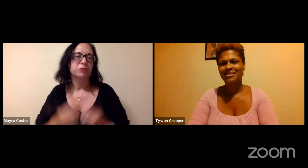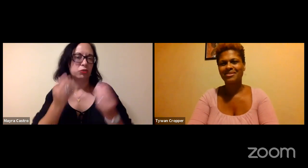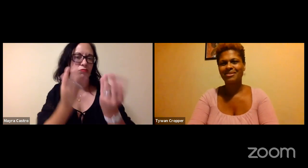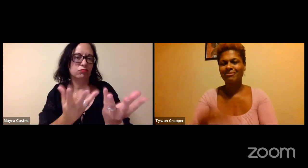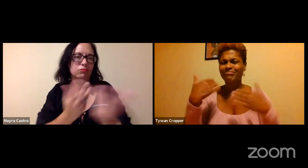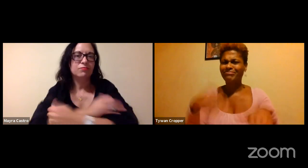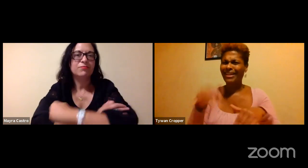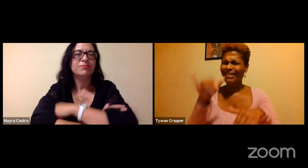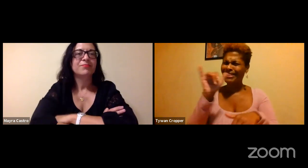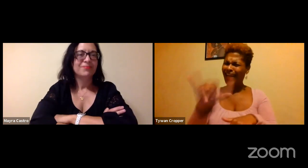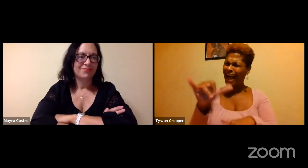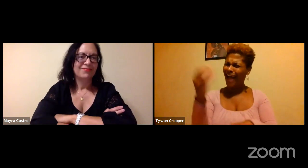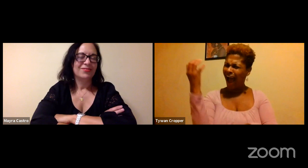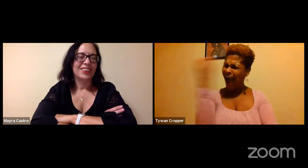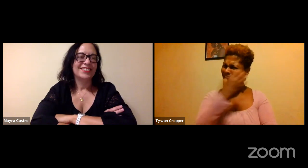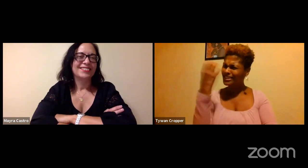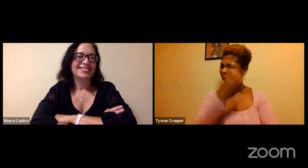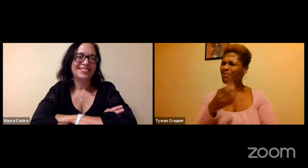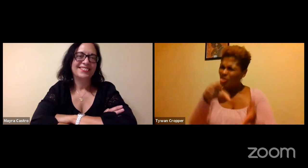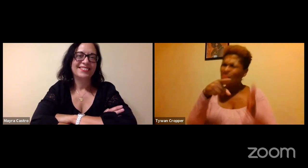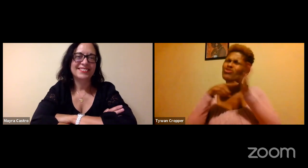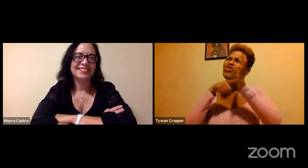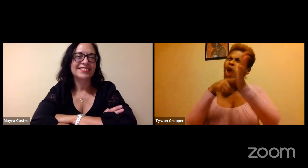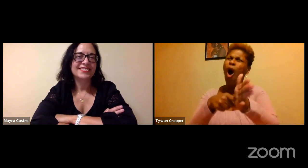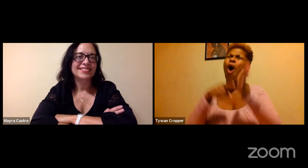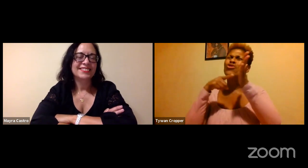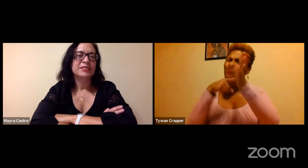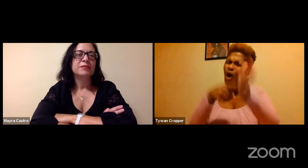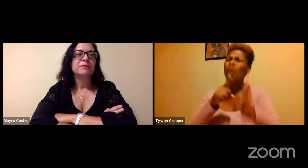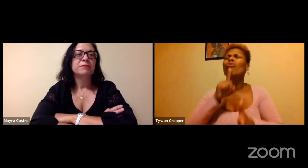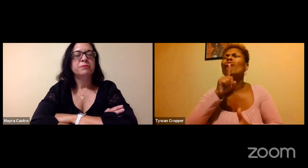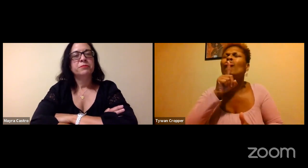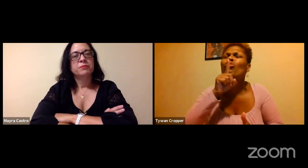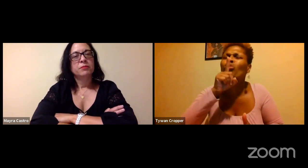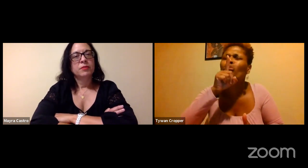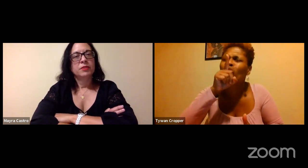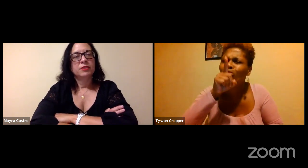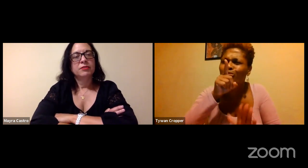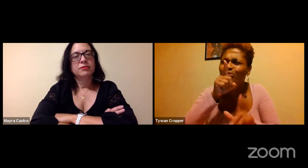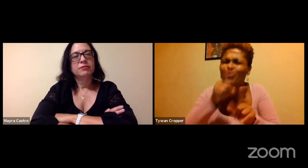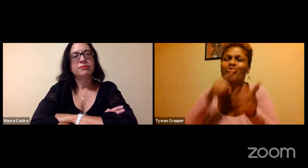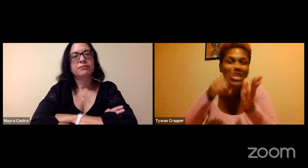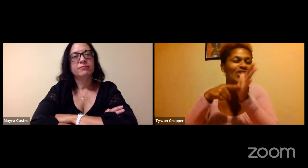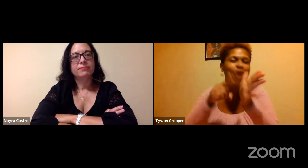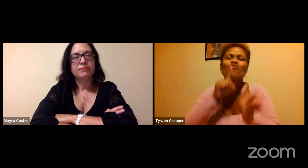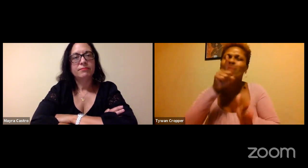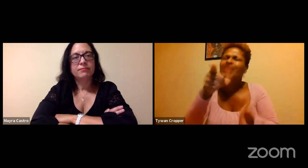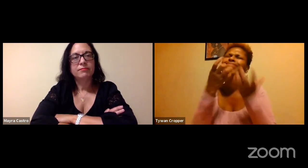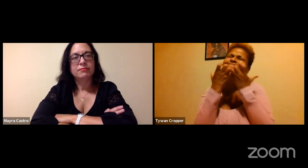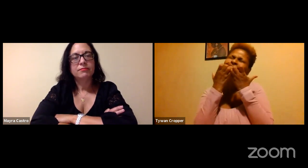for these kids. So working with these kids 0 to 5 was an awesome experience.